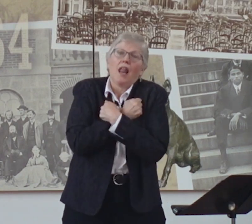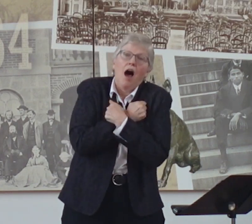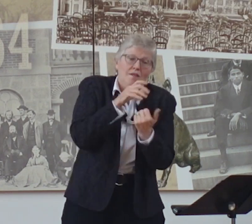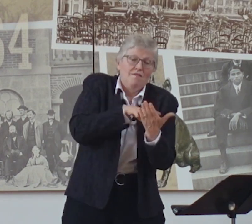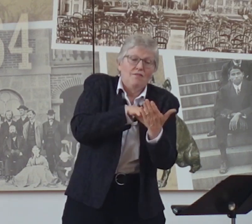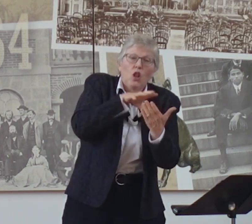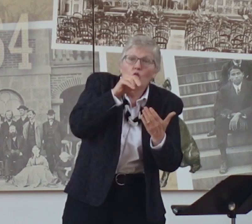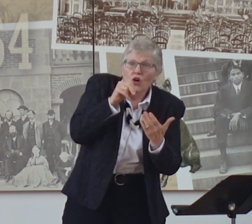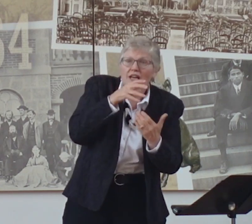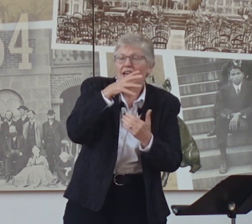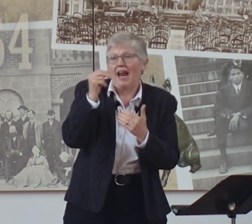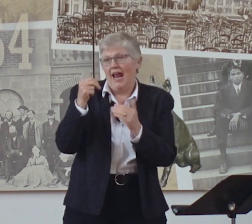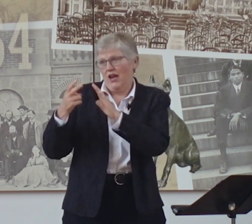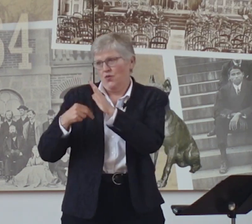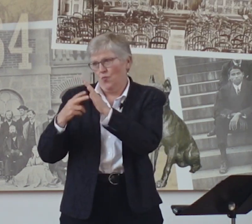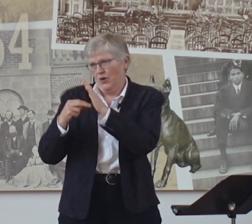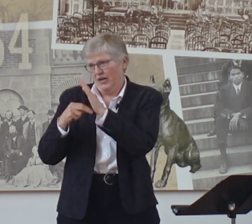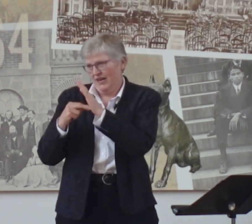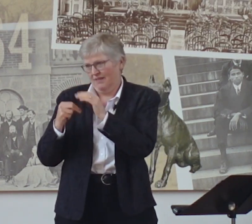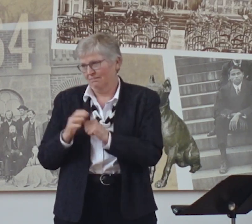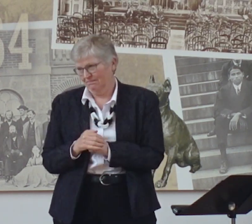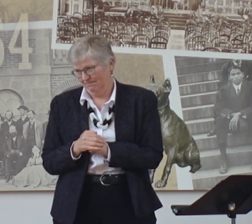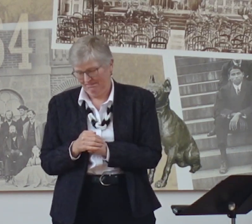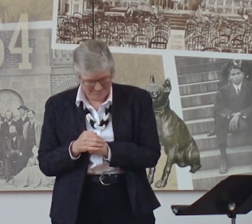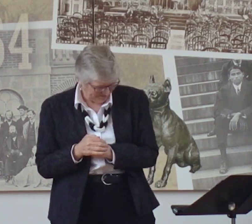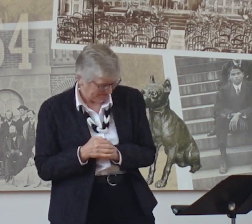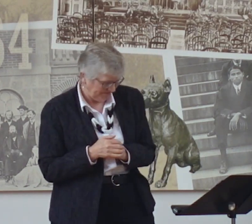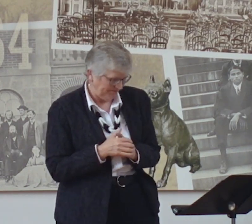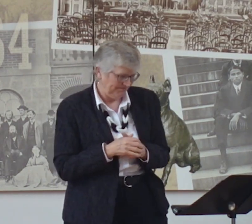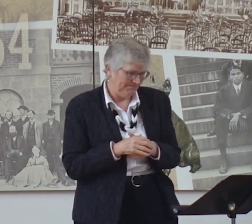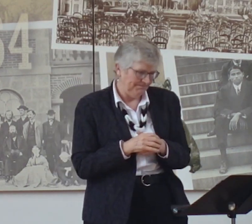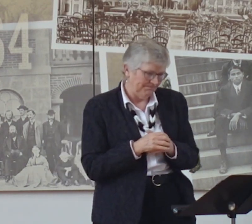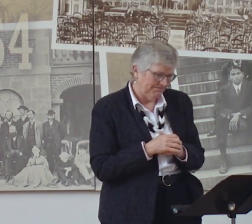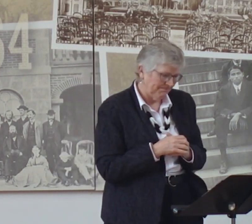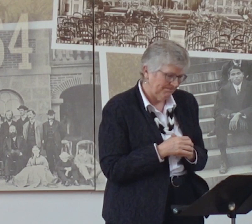She really helped them love learning and reading.